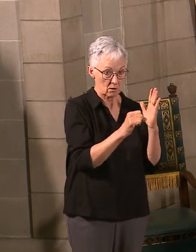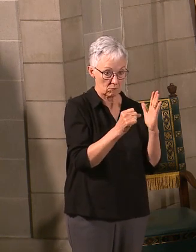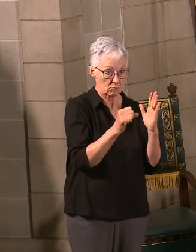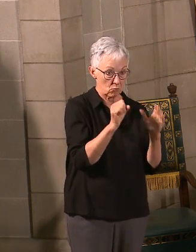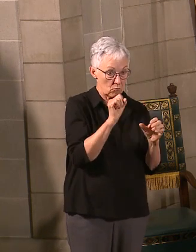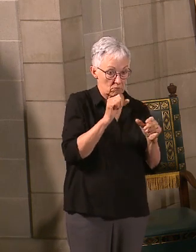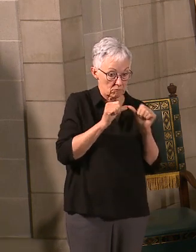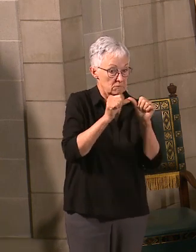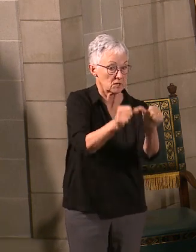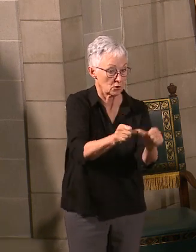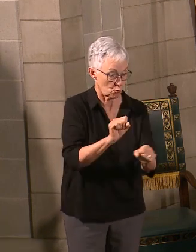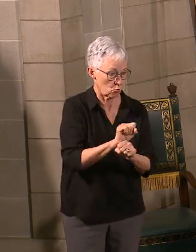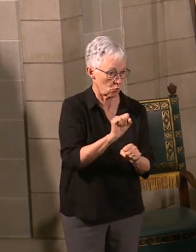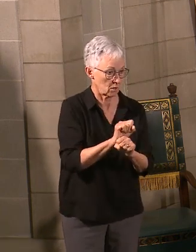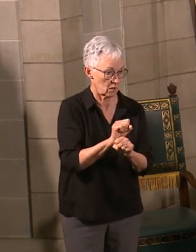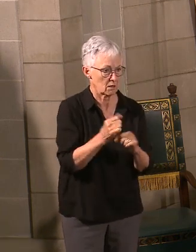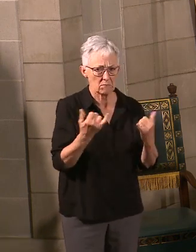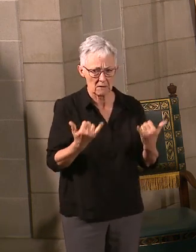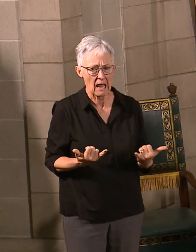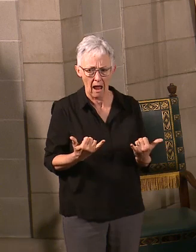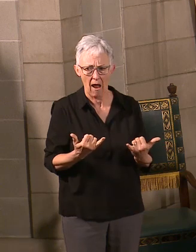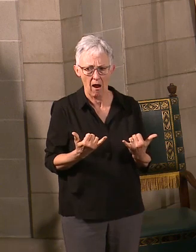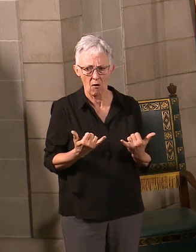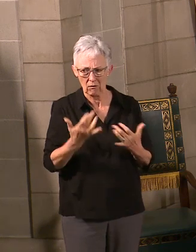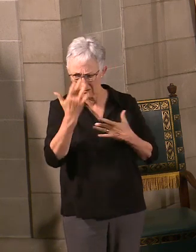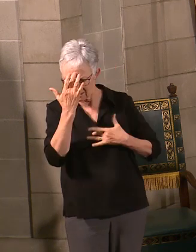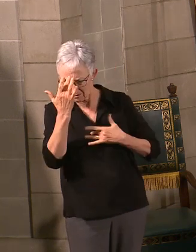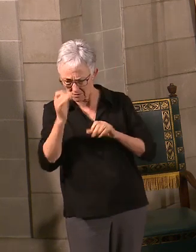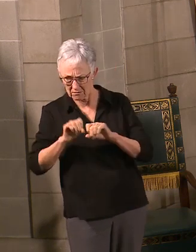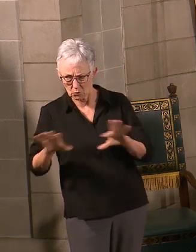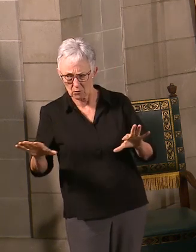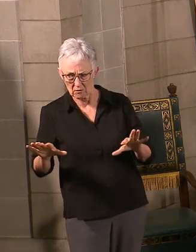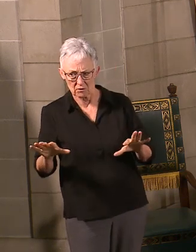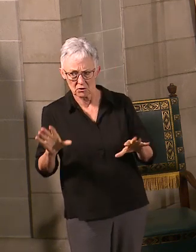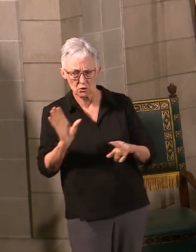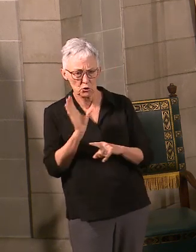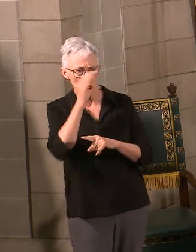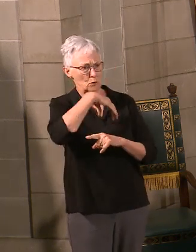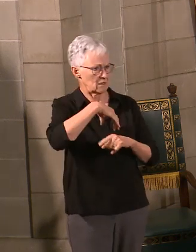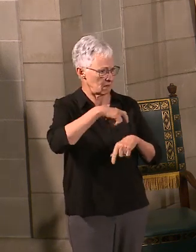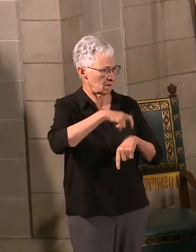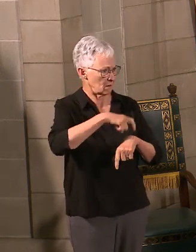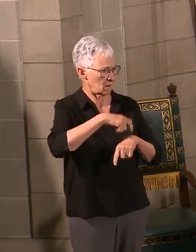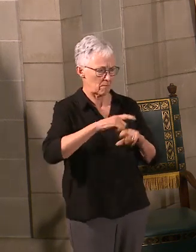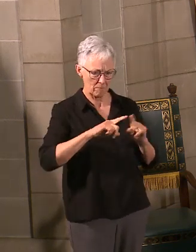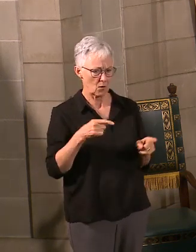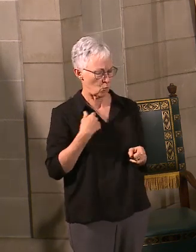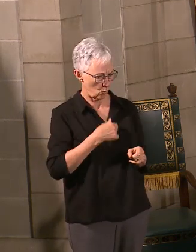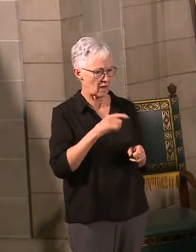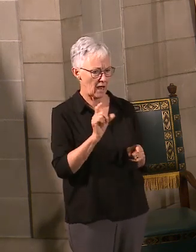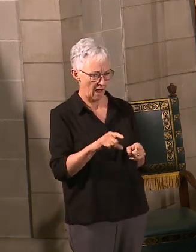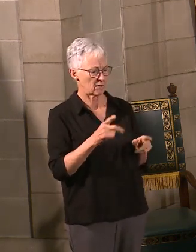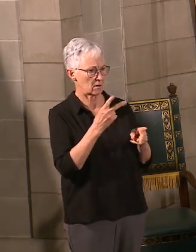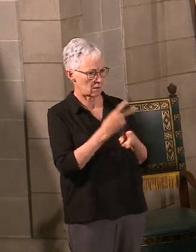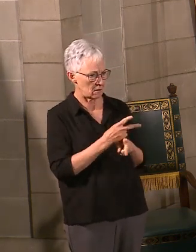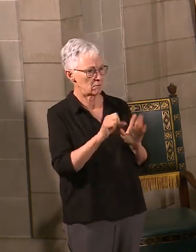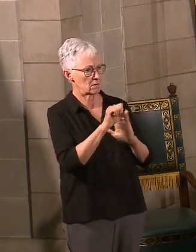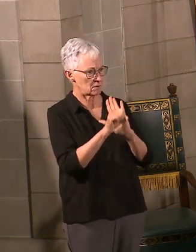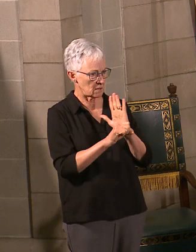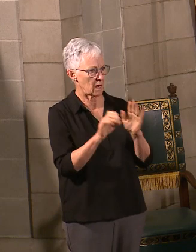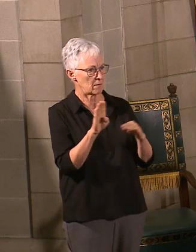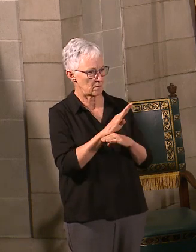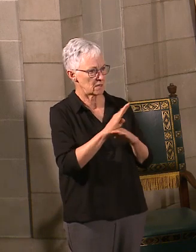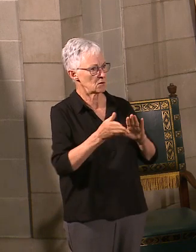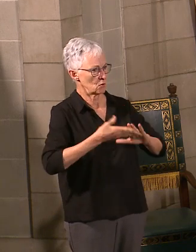circumstances. Those folks are doing their part. We got to do our part at the state of Nebraska. Yeah, Andrew. You're saying that